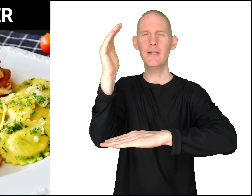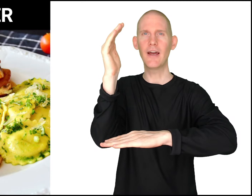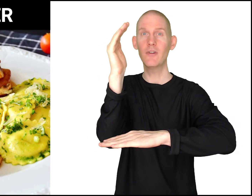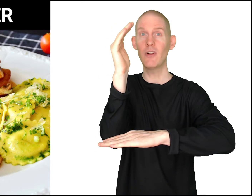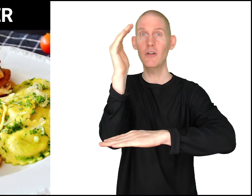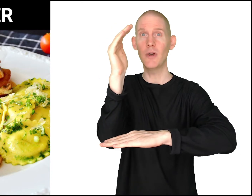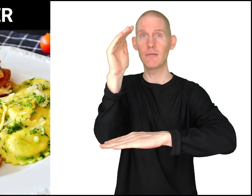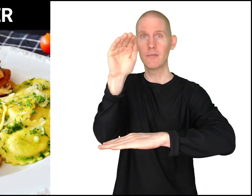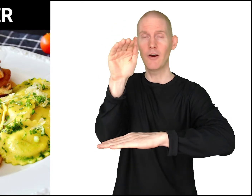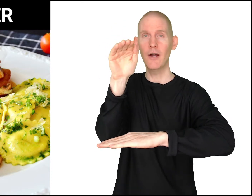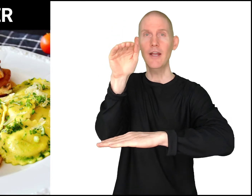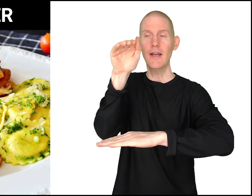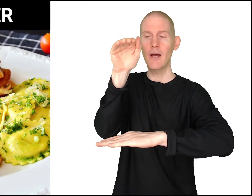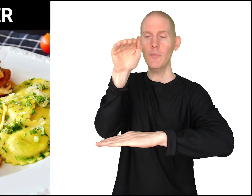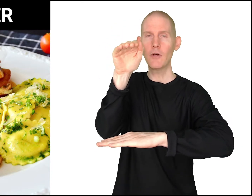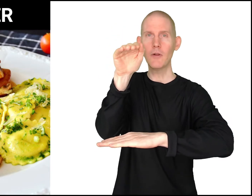down a little bit. All right, now I'm going to go like